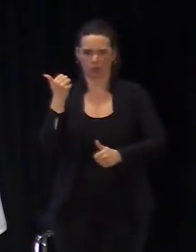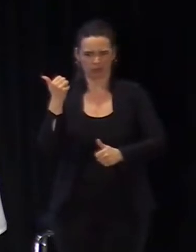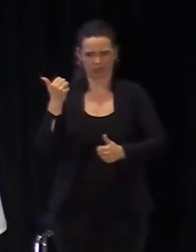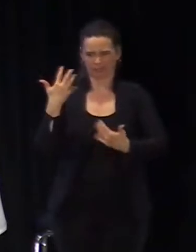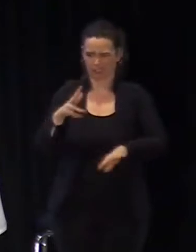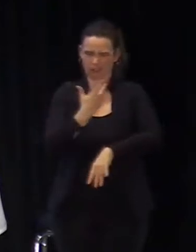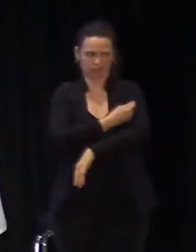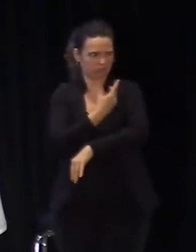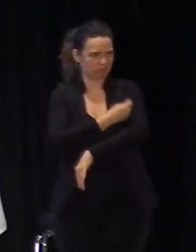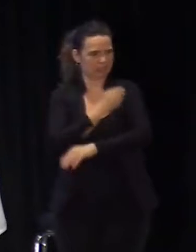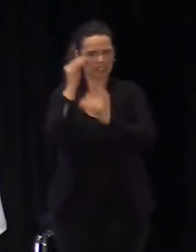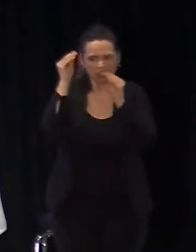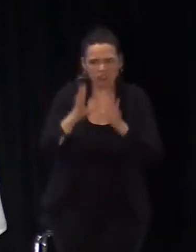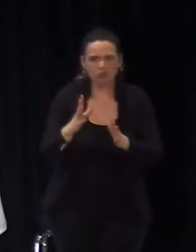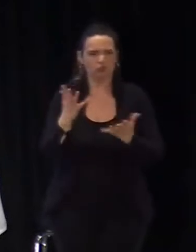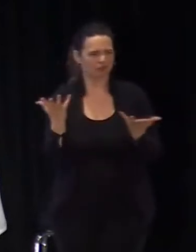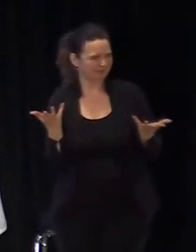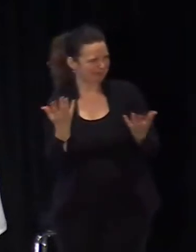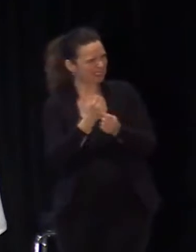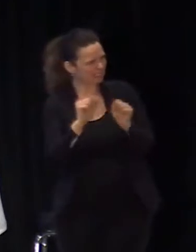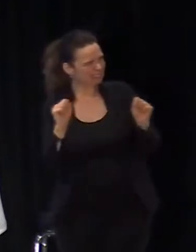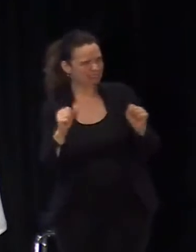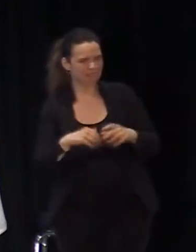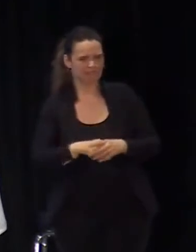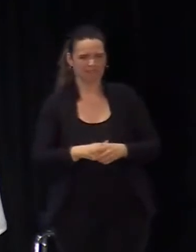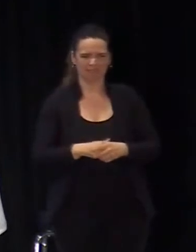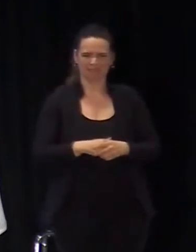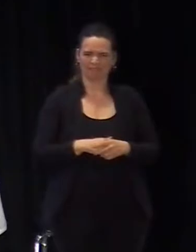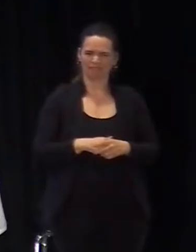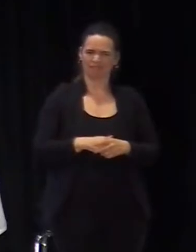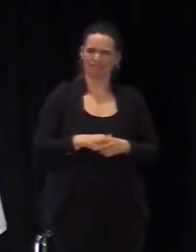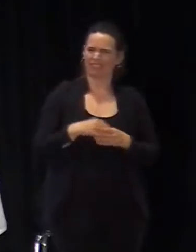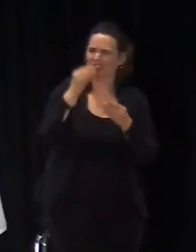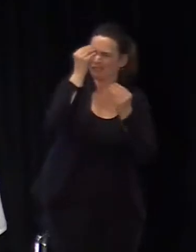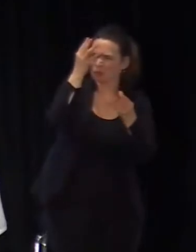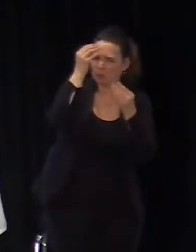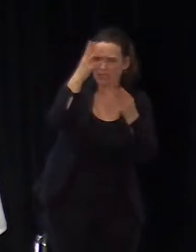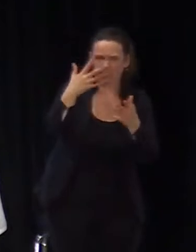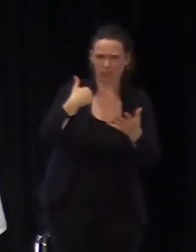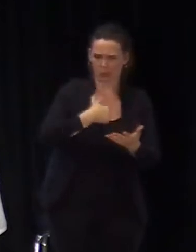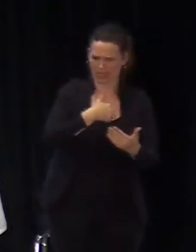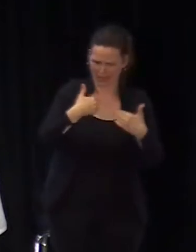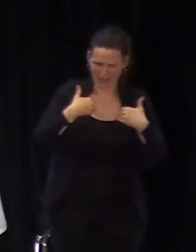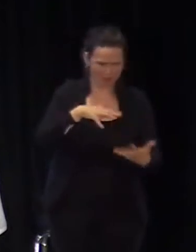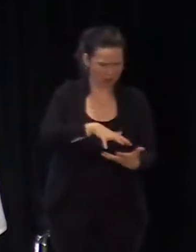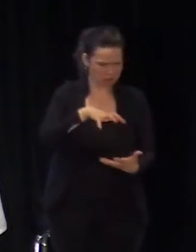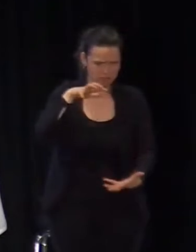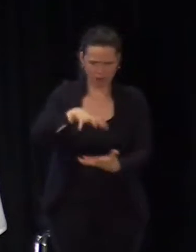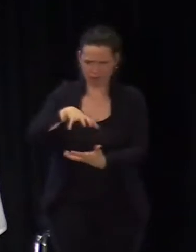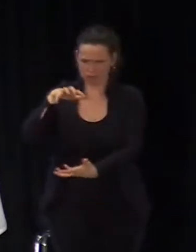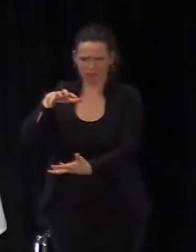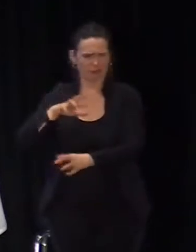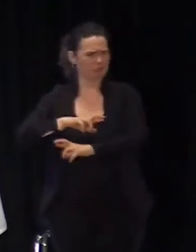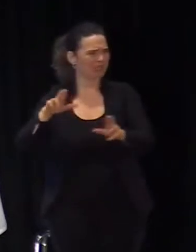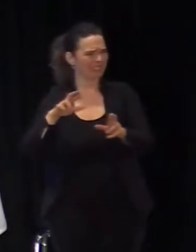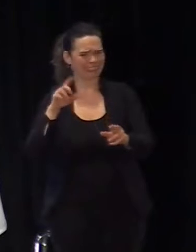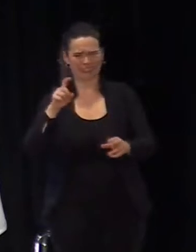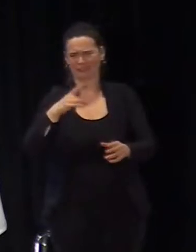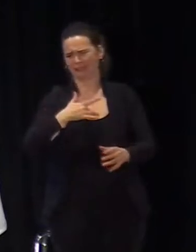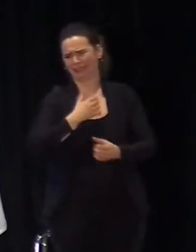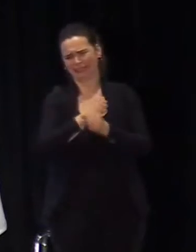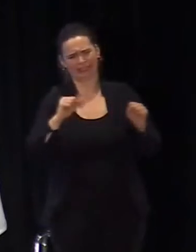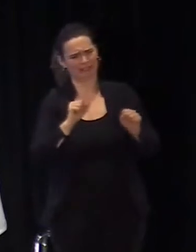With using the data we know about schools, we have so much data now, we can do this and do it smart. And again, it's